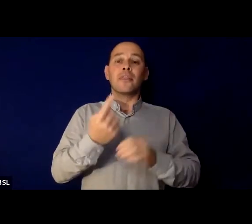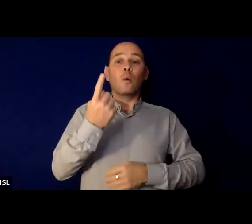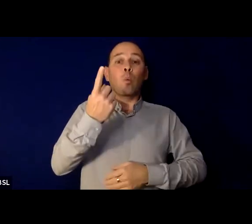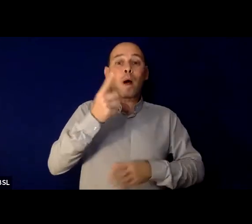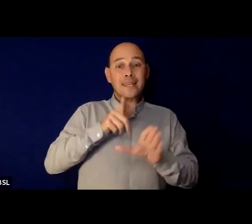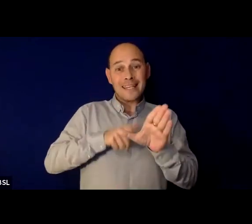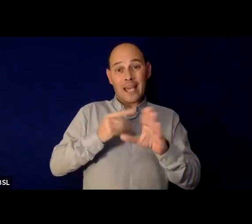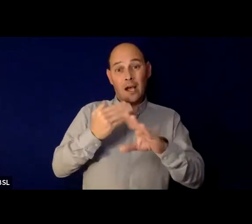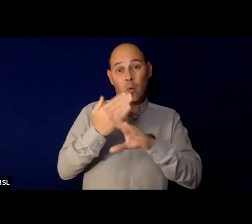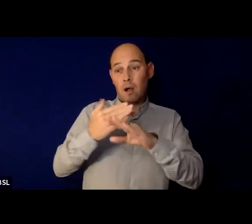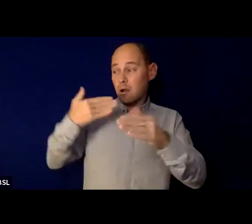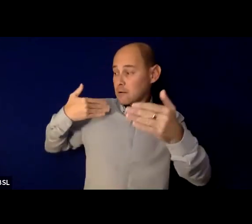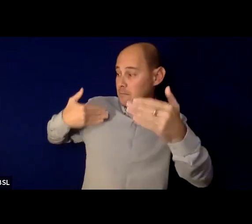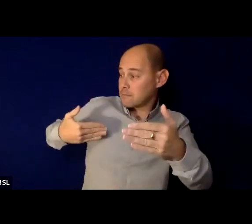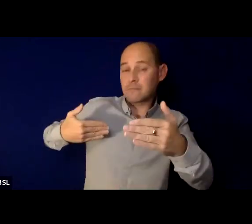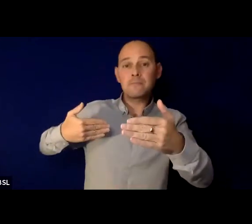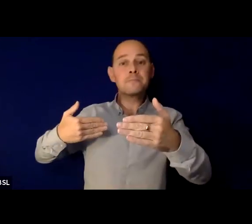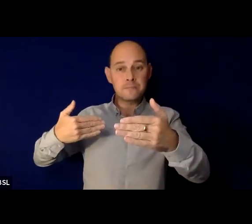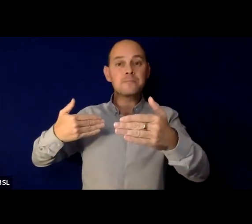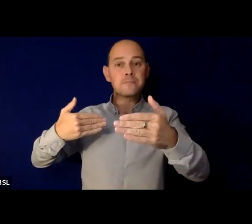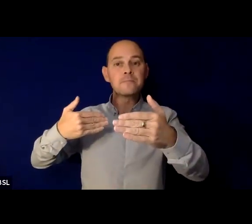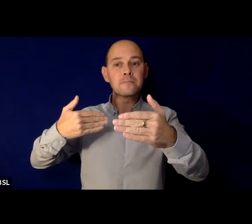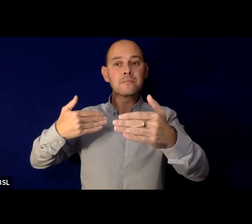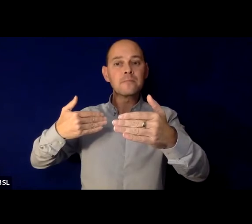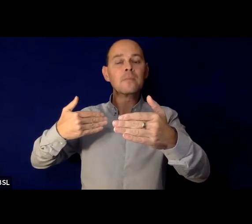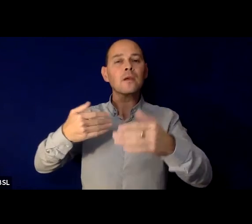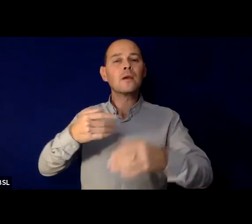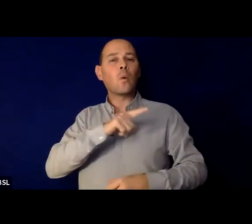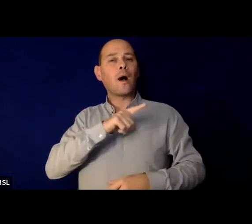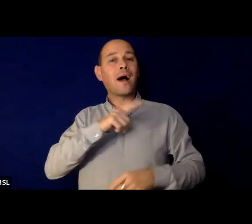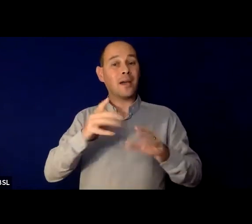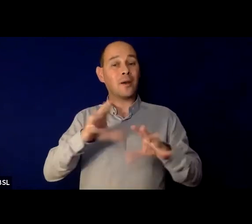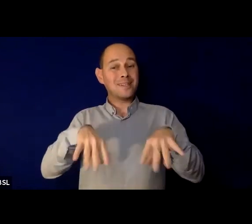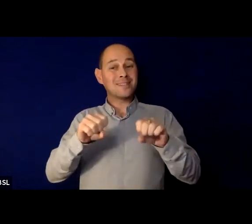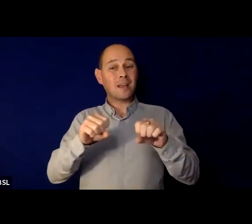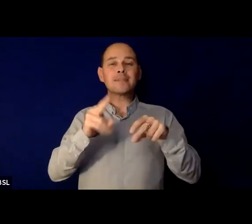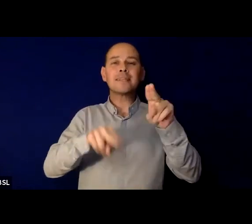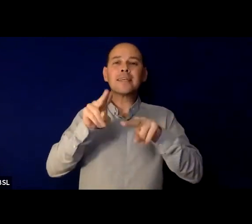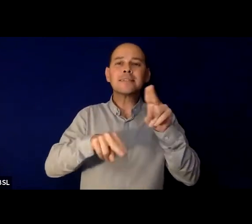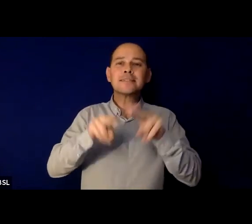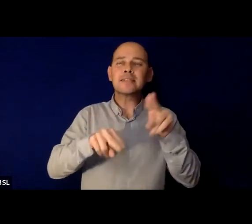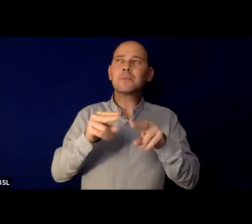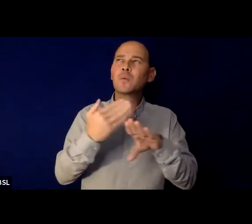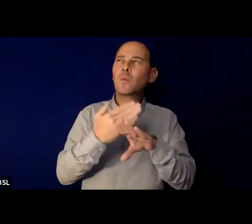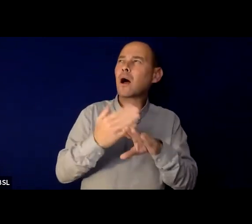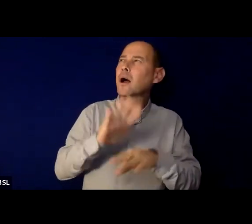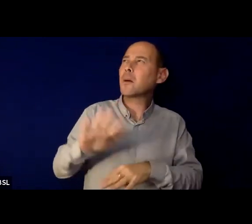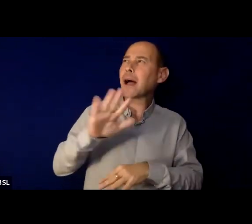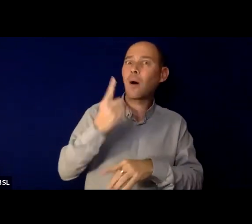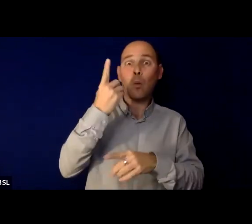of Chai with Ministry of Health of Ethiopia, because we started the assessment and work back to 1